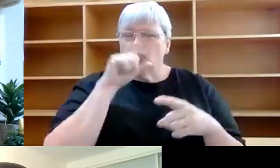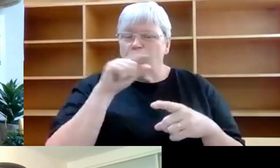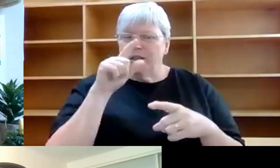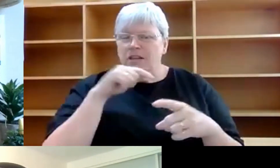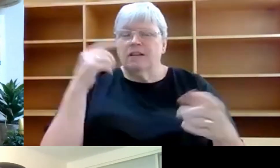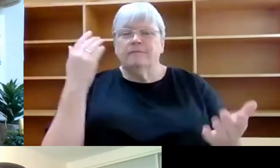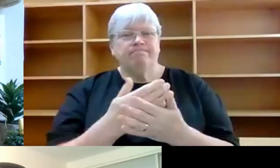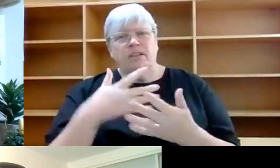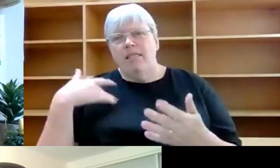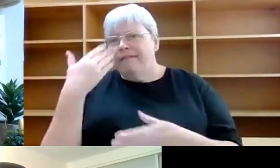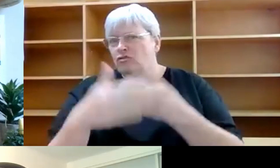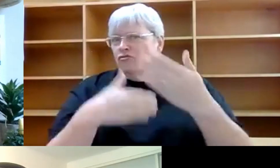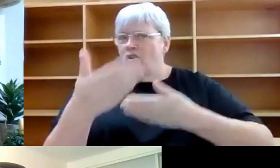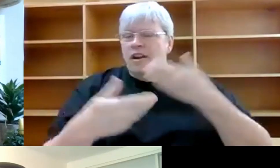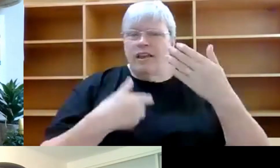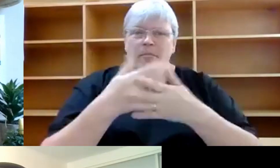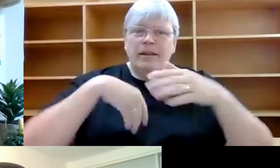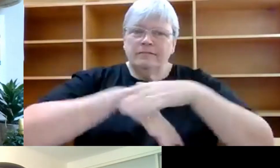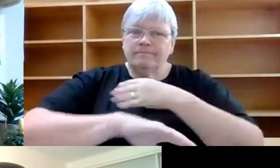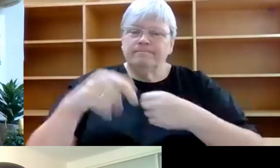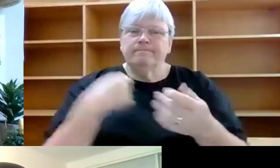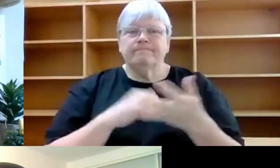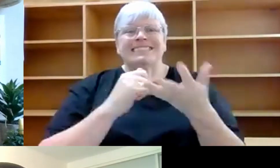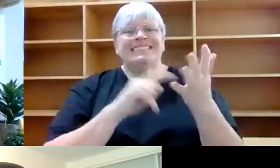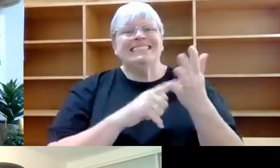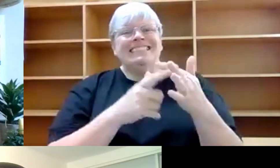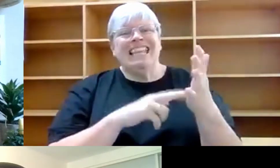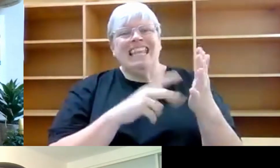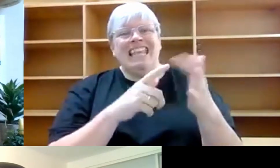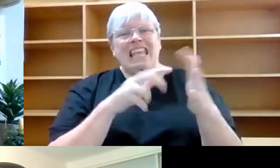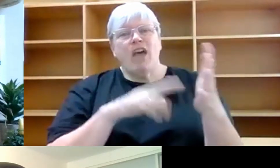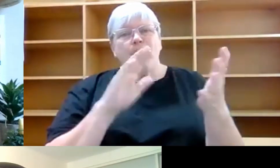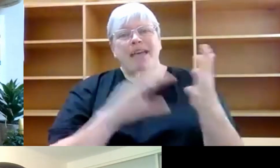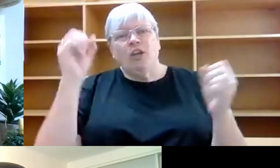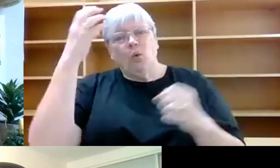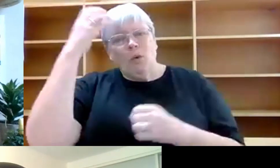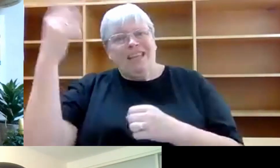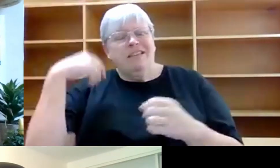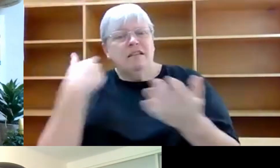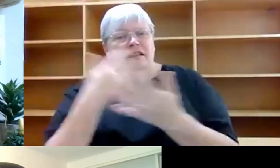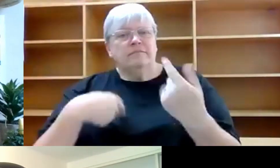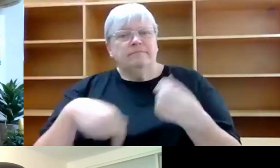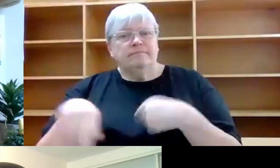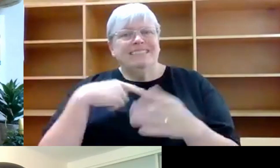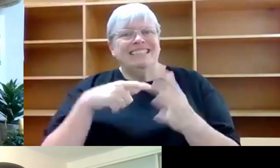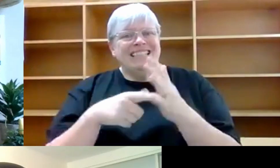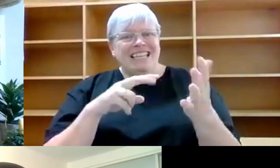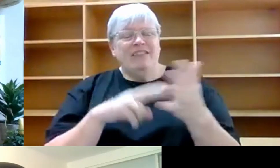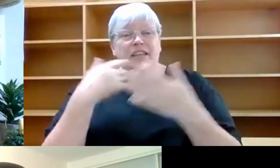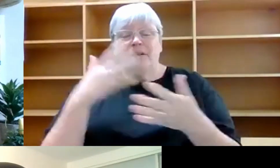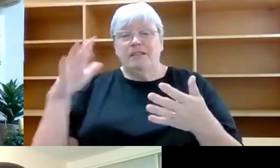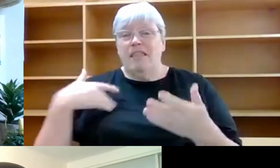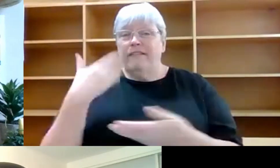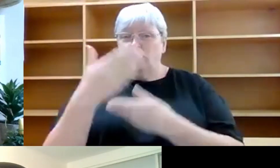story has recently been dramatised as part of Steve McQueen's Small Axe series, which brought his kind of life story to a bit